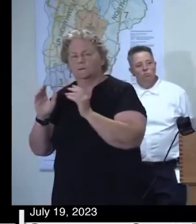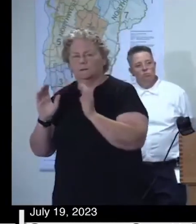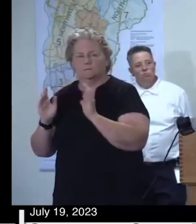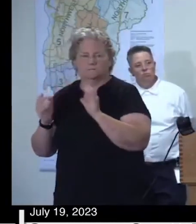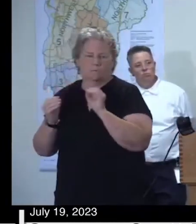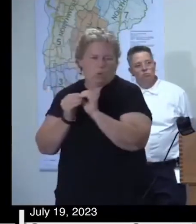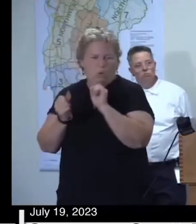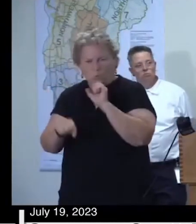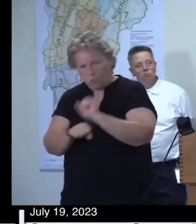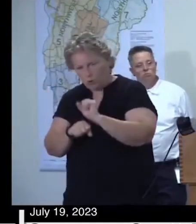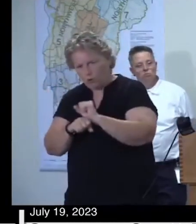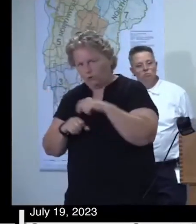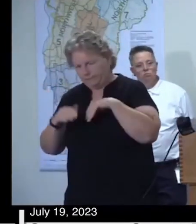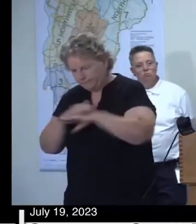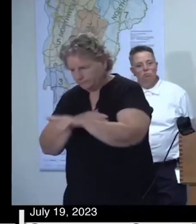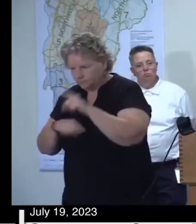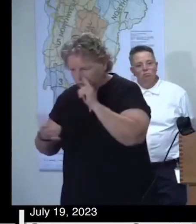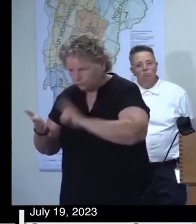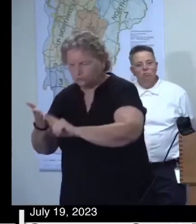meet